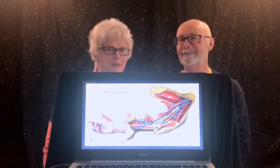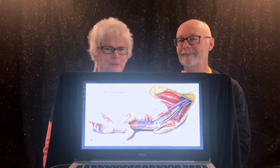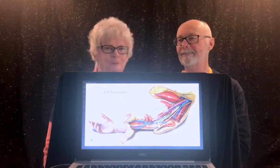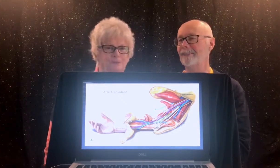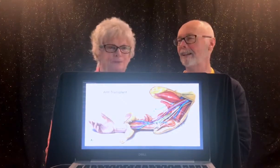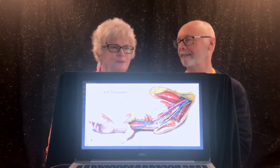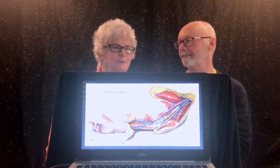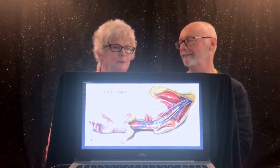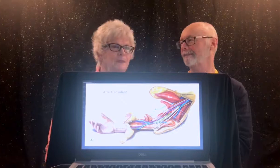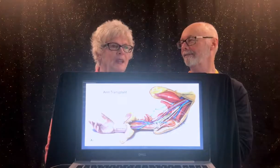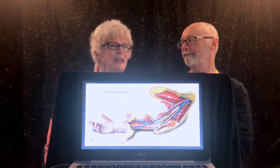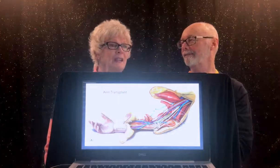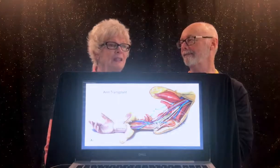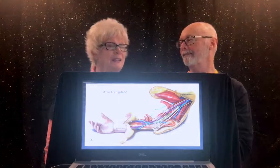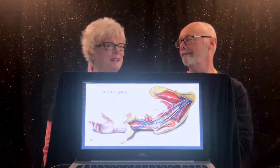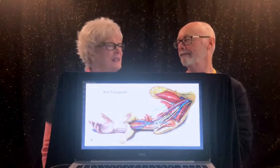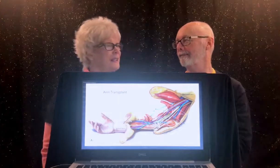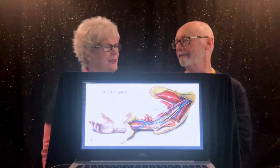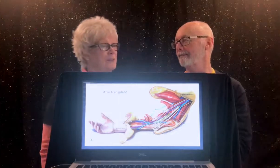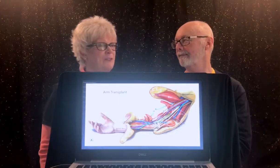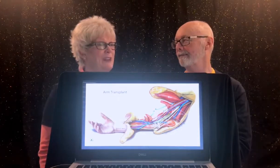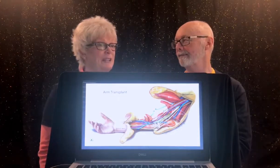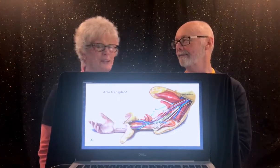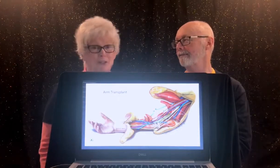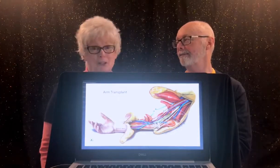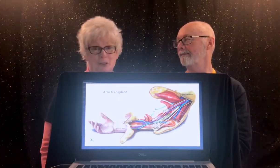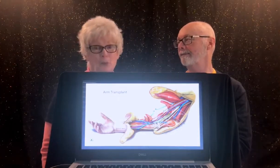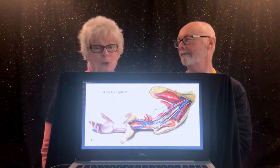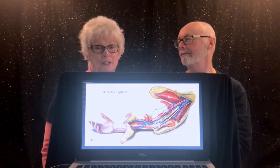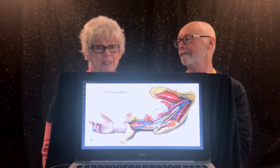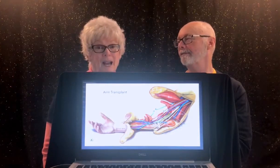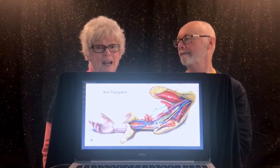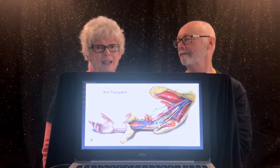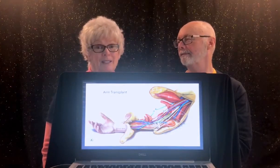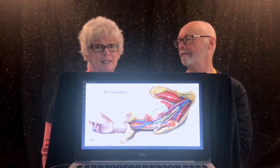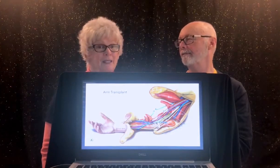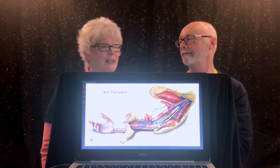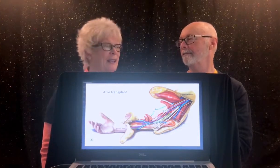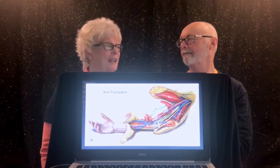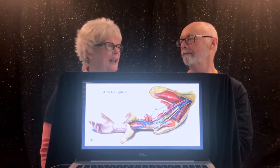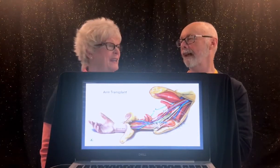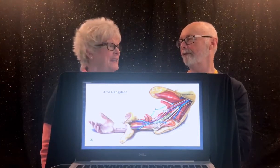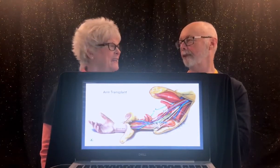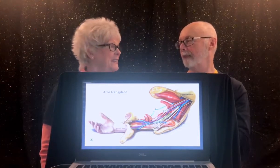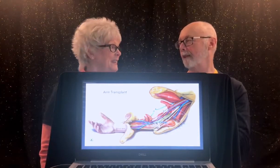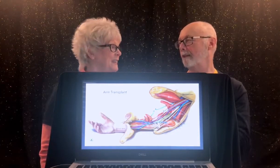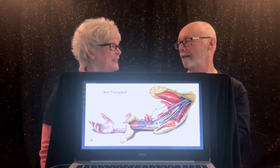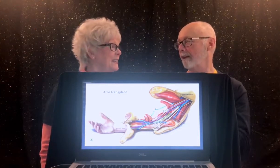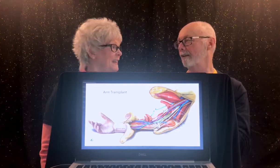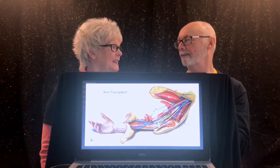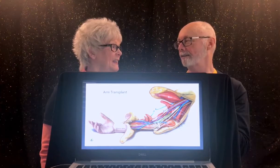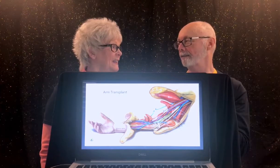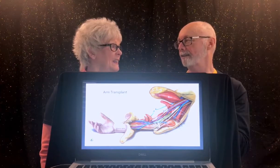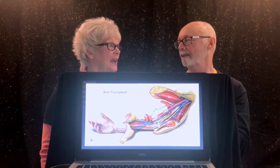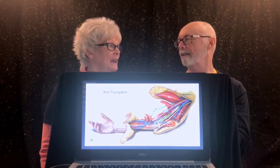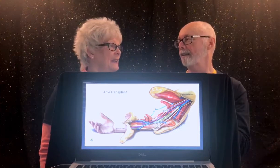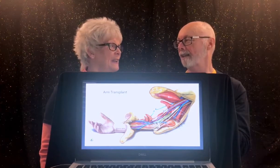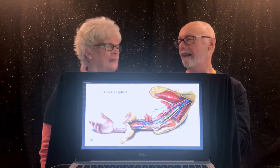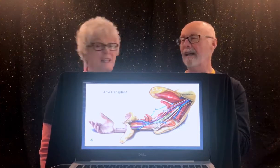player. Right. And it come to find out the little boy died. And After he became an adult. yeah, and